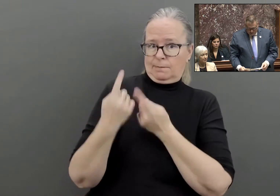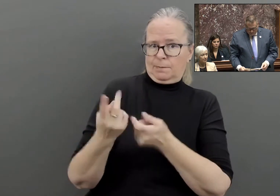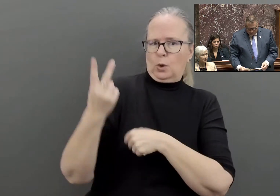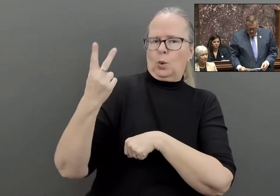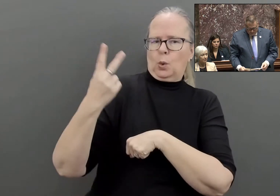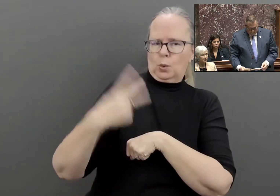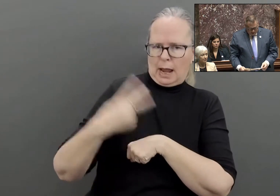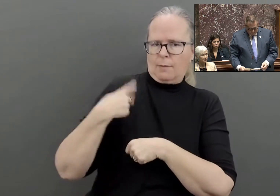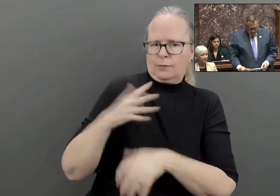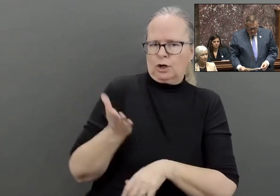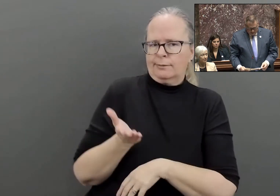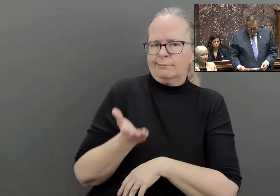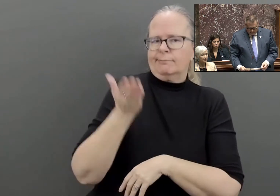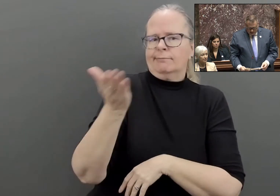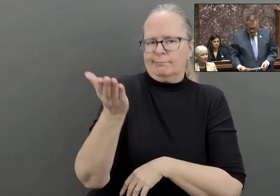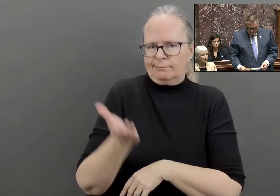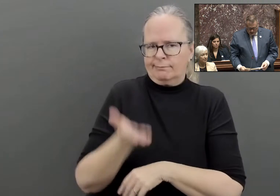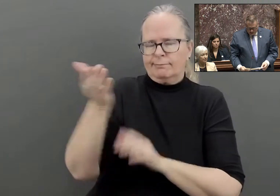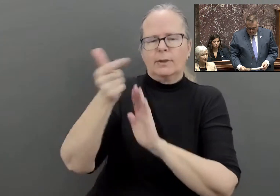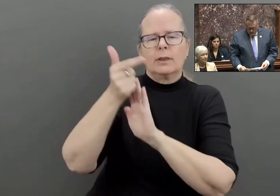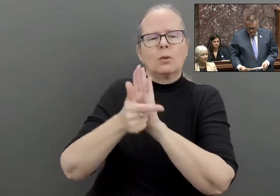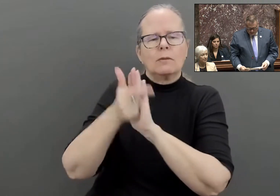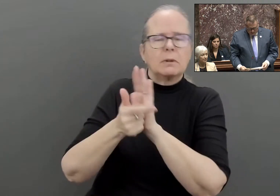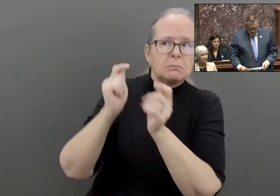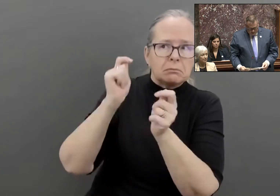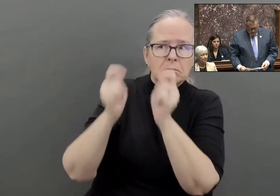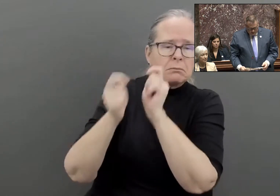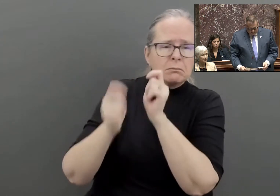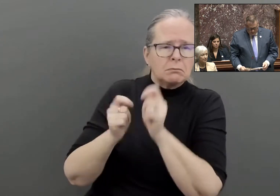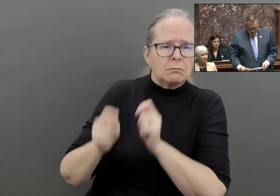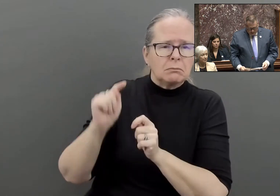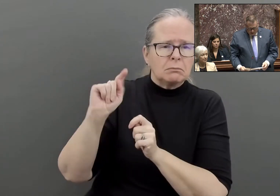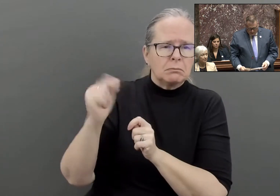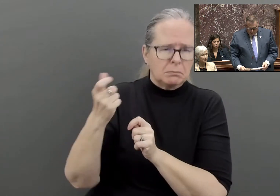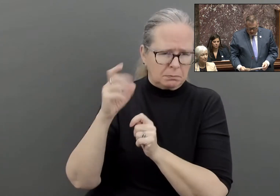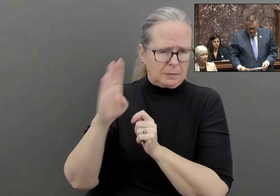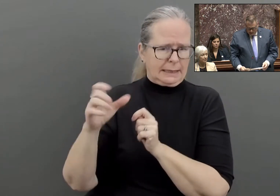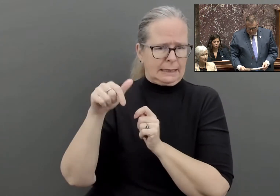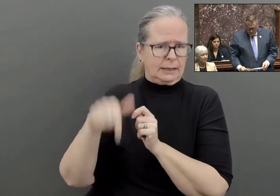changes in Bill 5, the Budget Measures Implementation Act, those tax changes have been